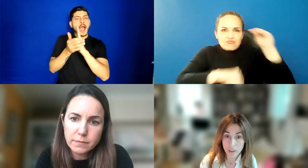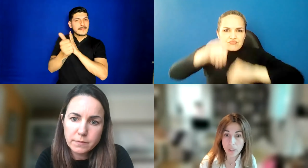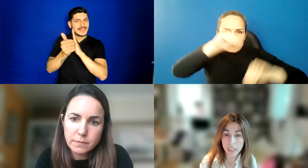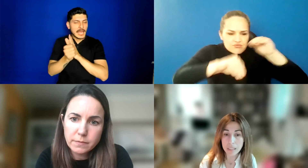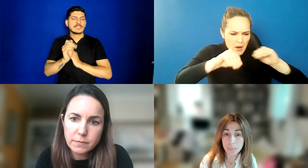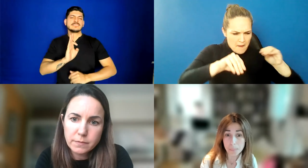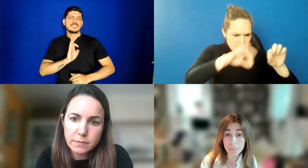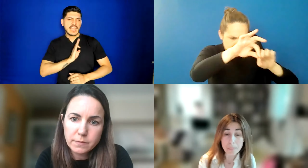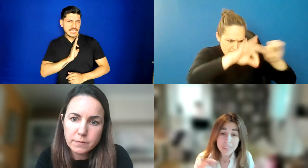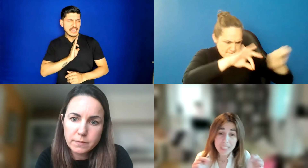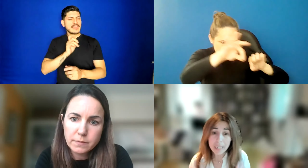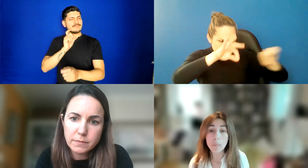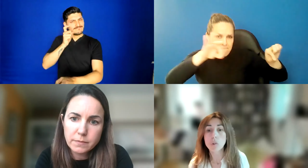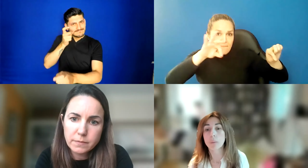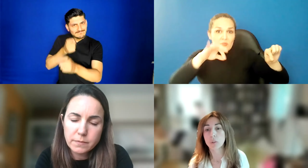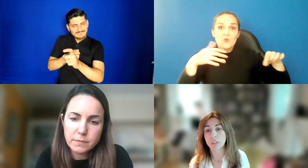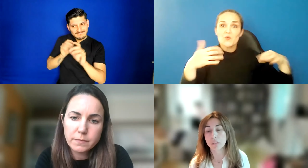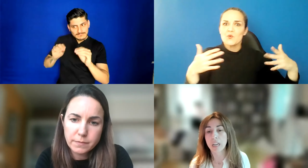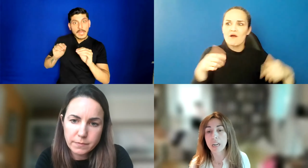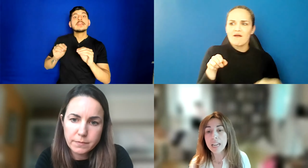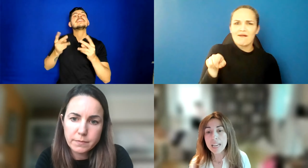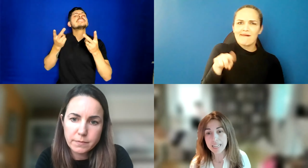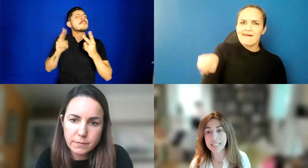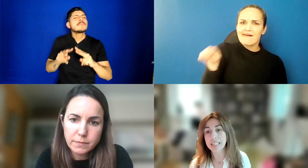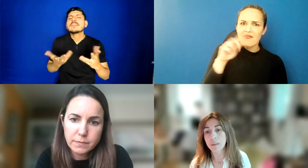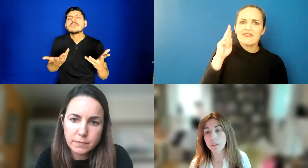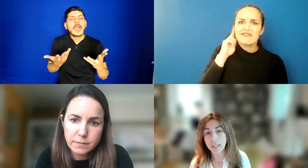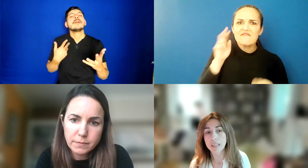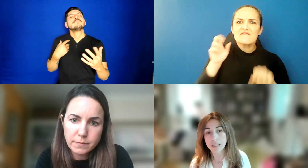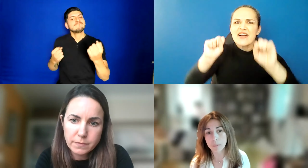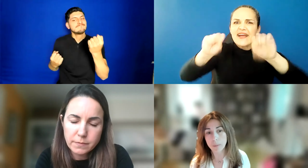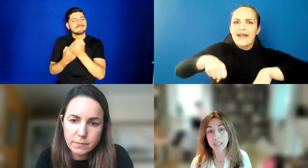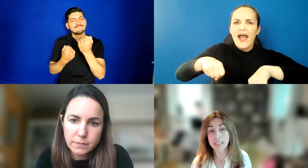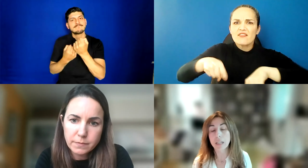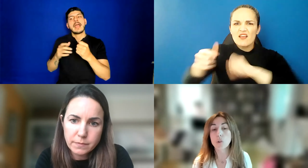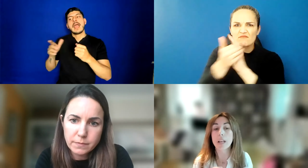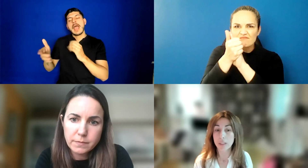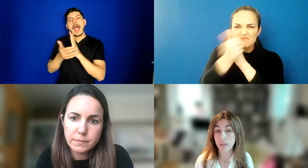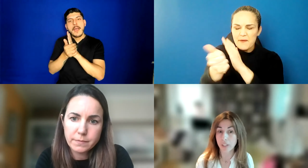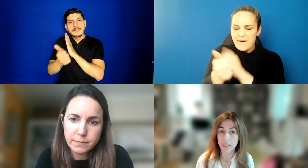in addition to the specific technical capacities. We have to